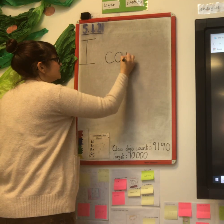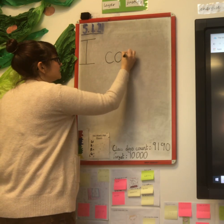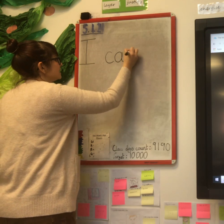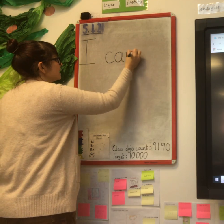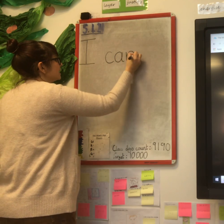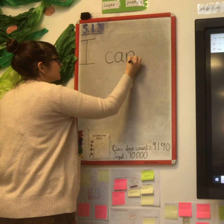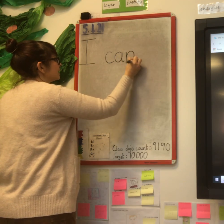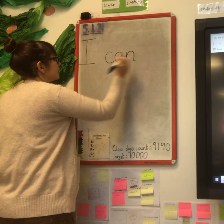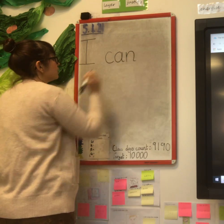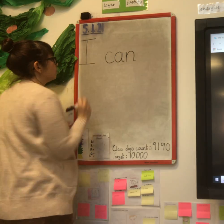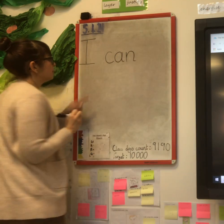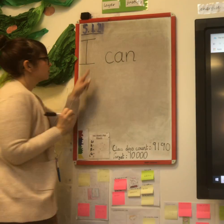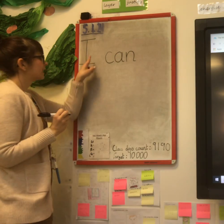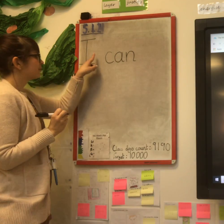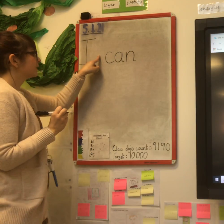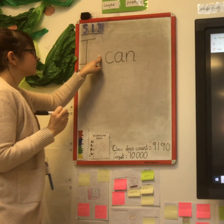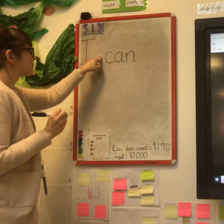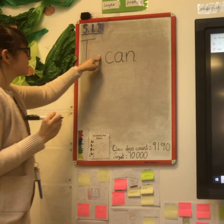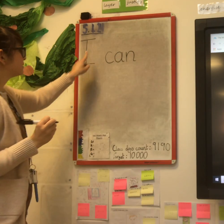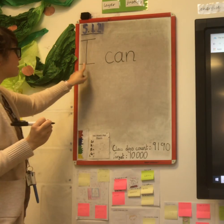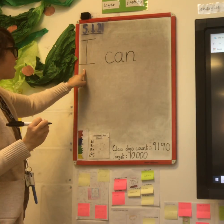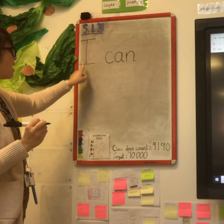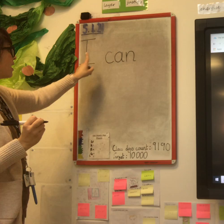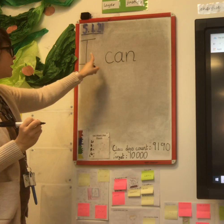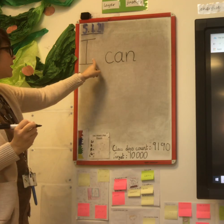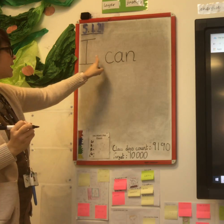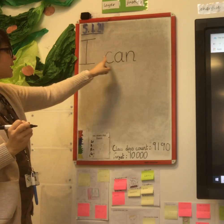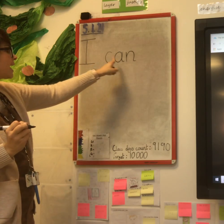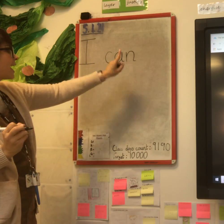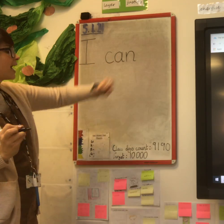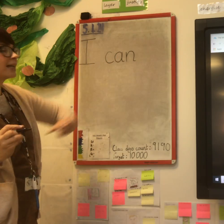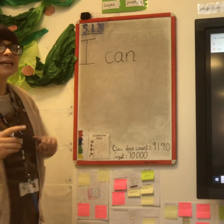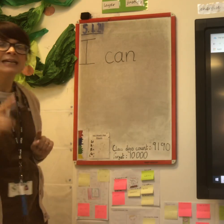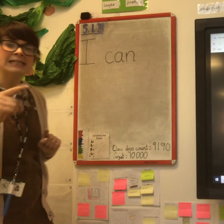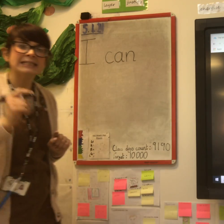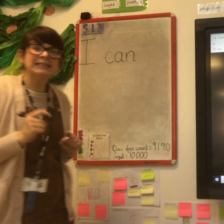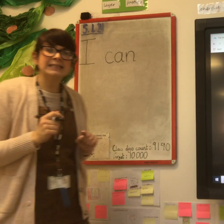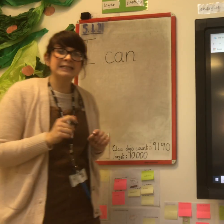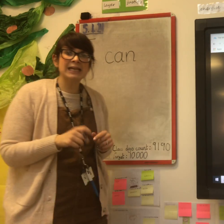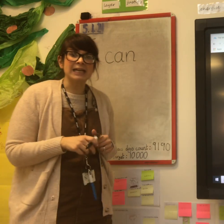An. Remembering our finger spaces. I can see.